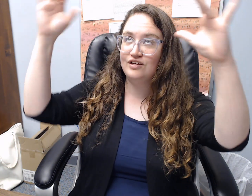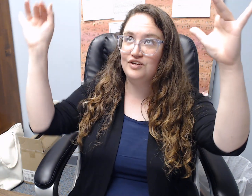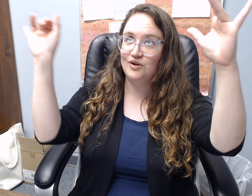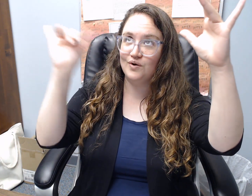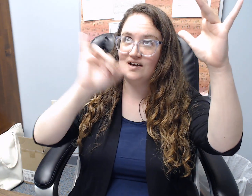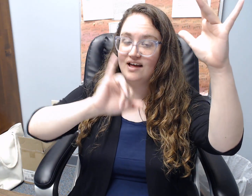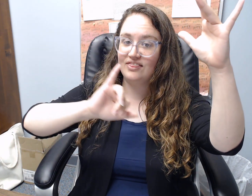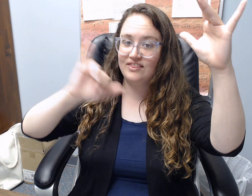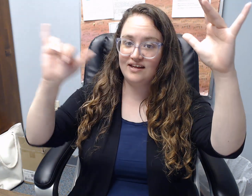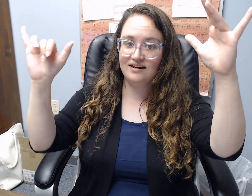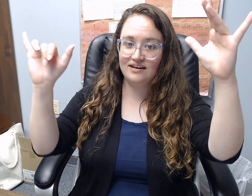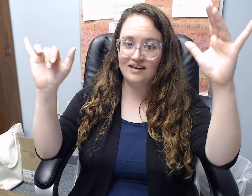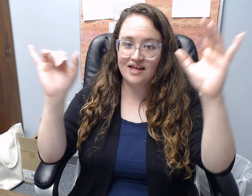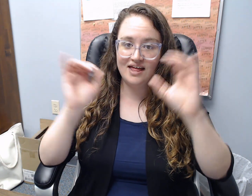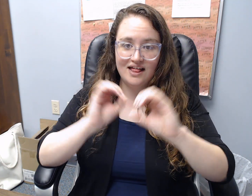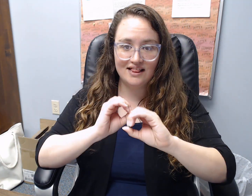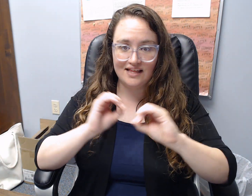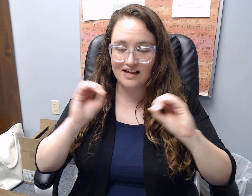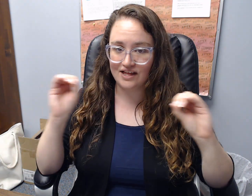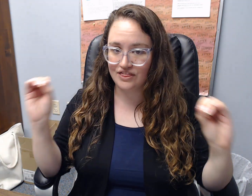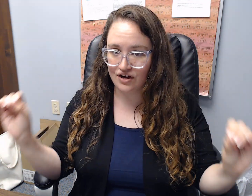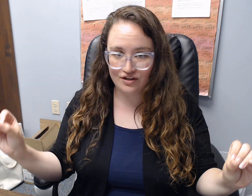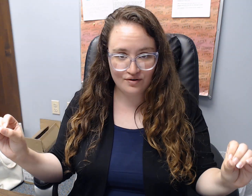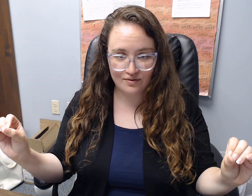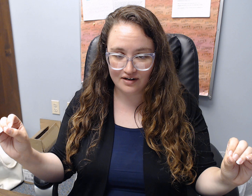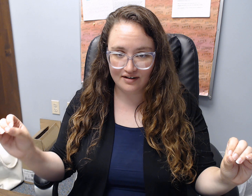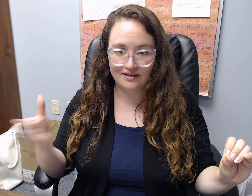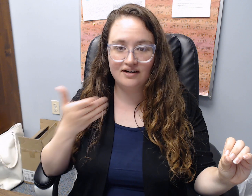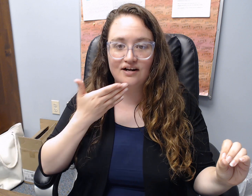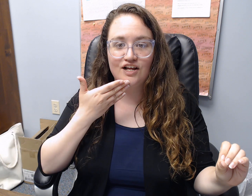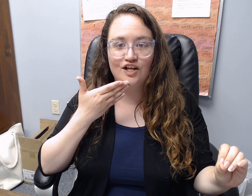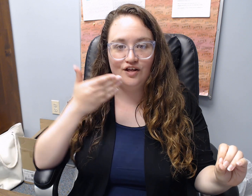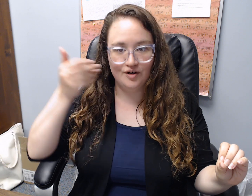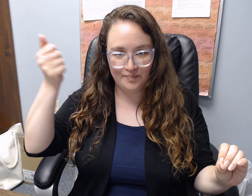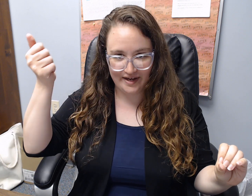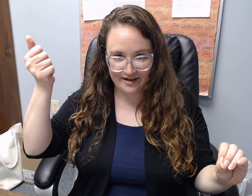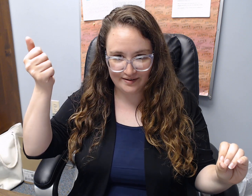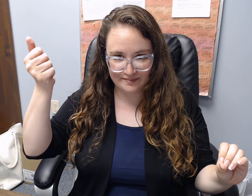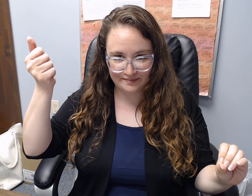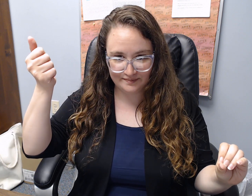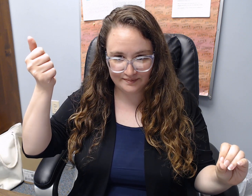You're nothing like I thought you were. You're better.